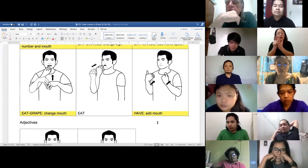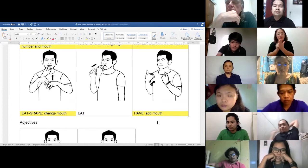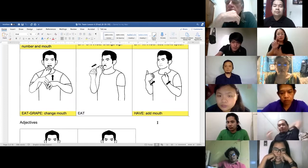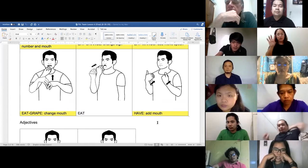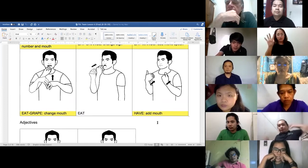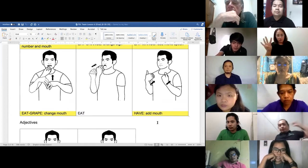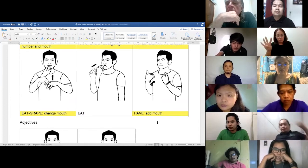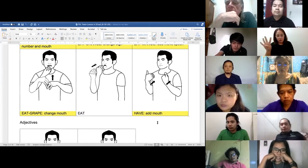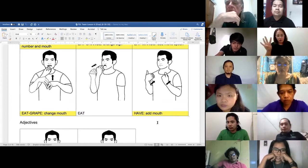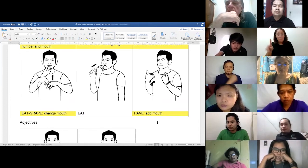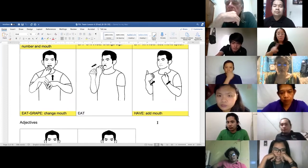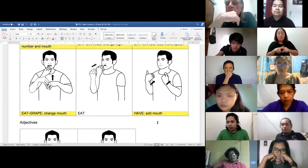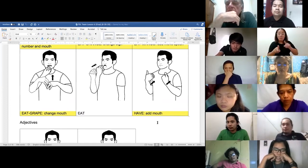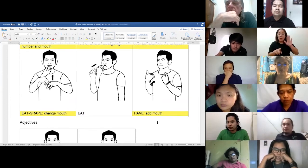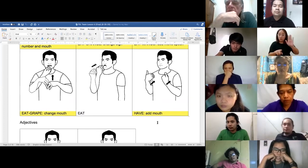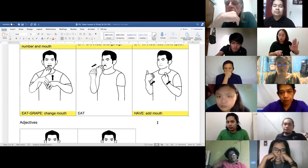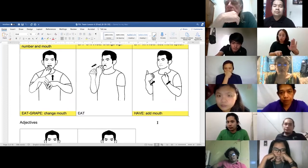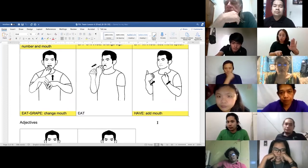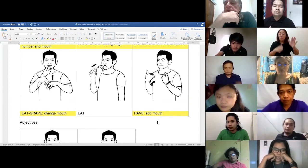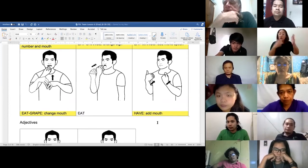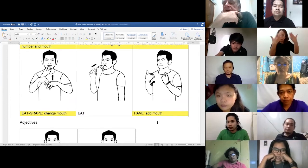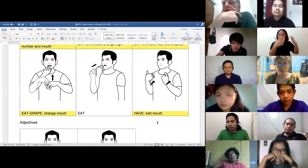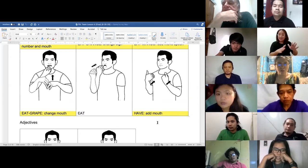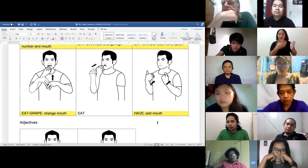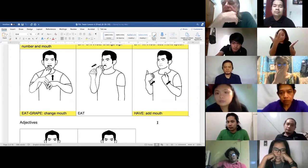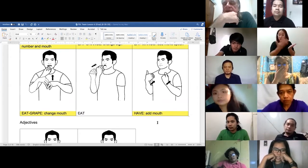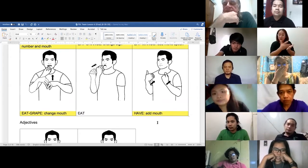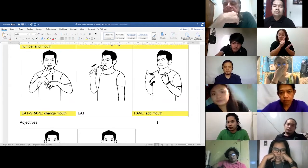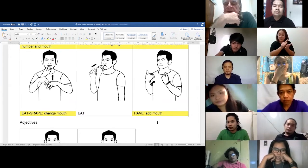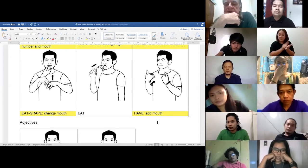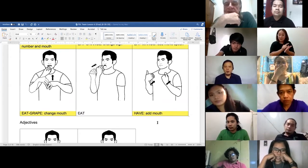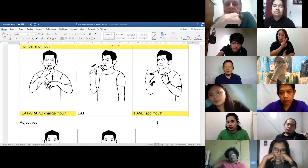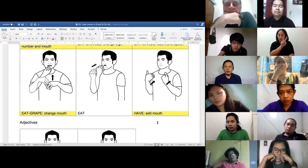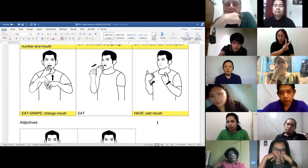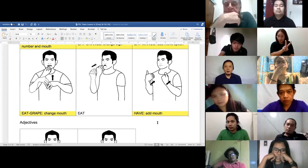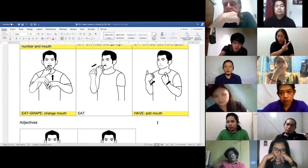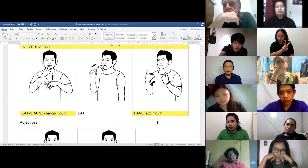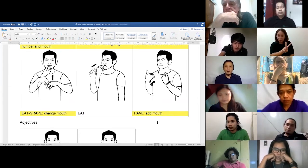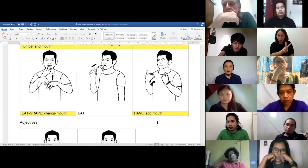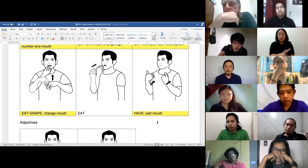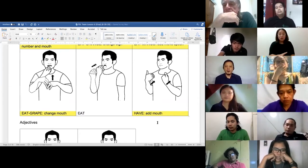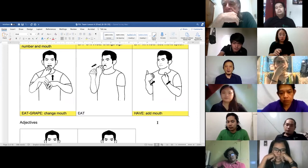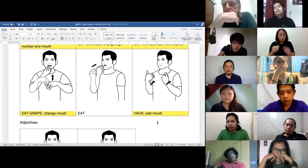2. So you don't need to have the have sign again.